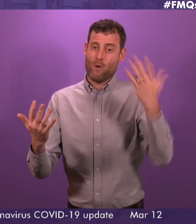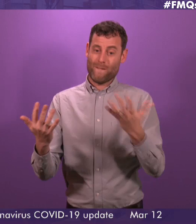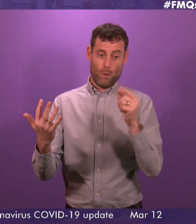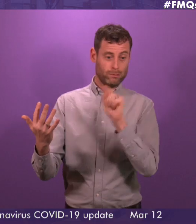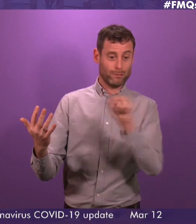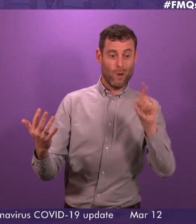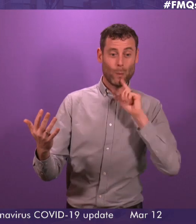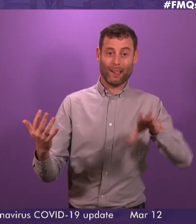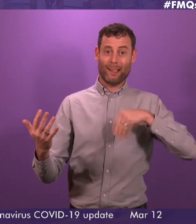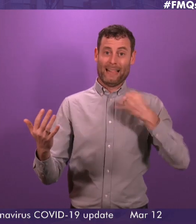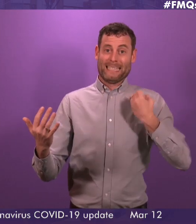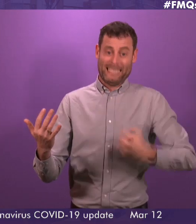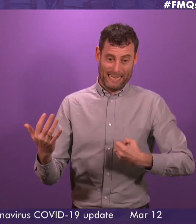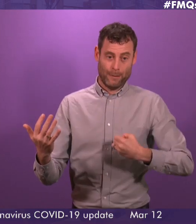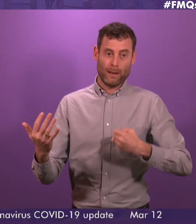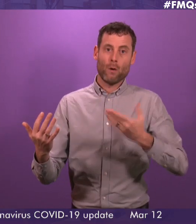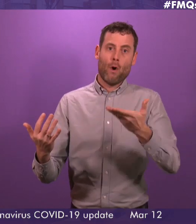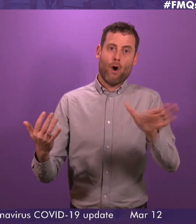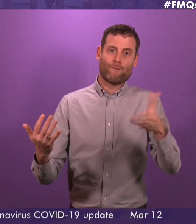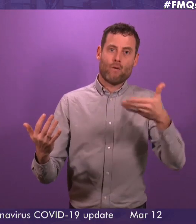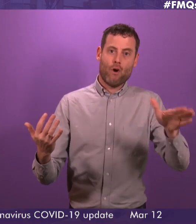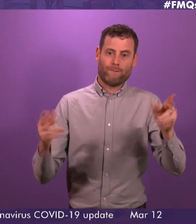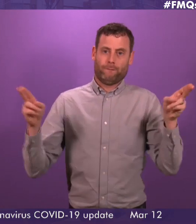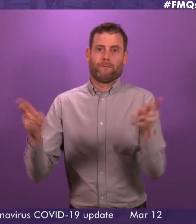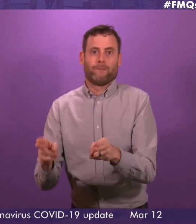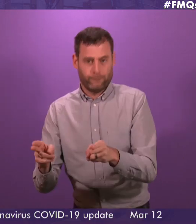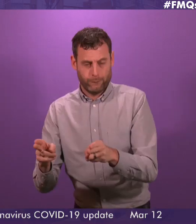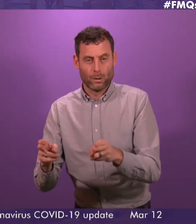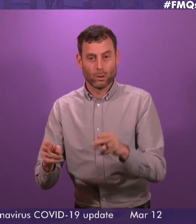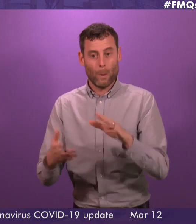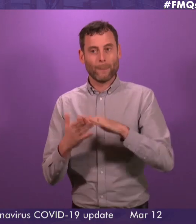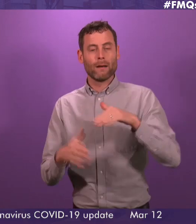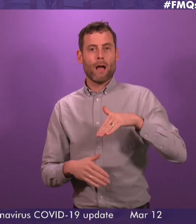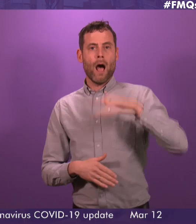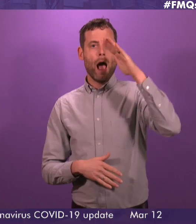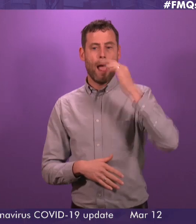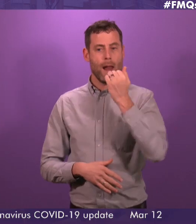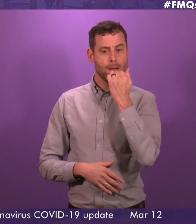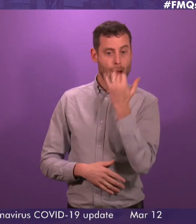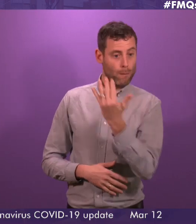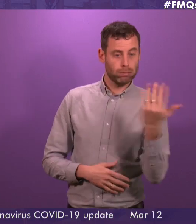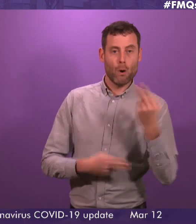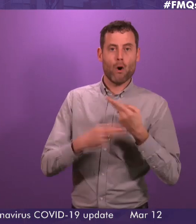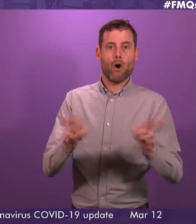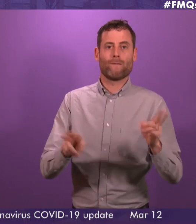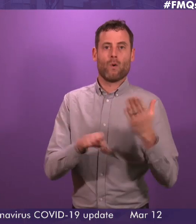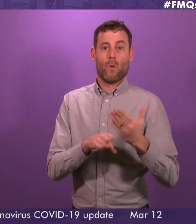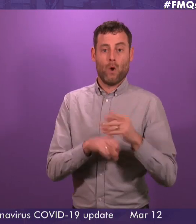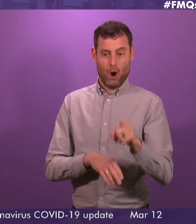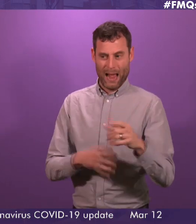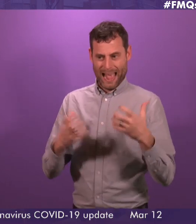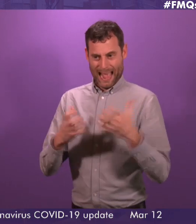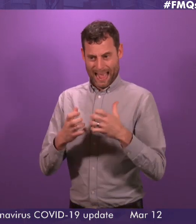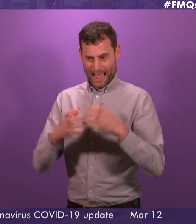become infected with the virus, and there will be a higher than normal absence rate. So that is part of the work that's underway in terms